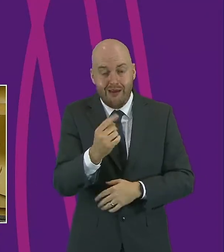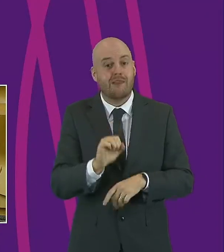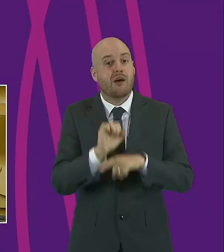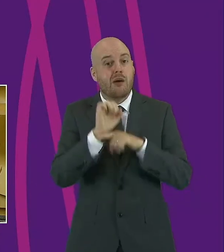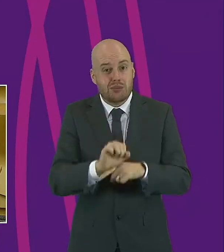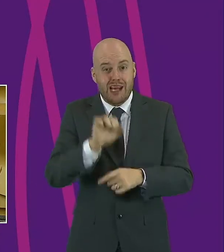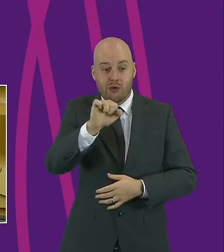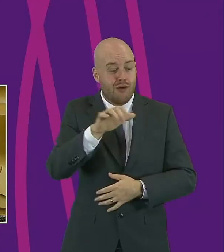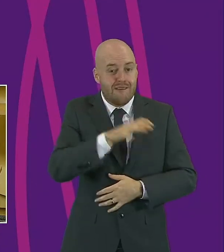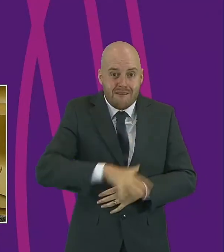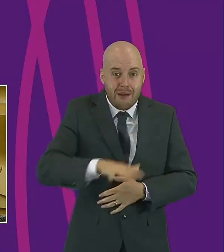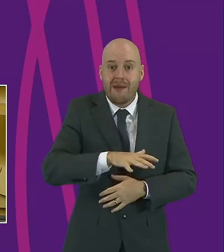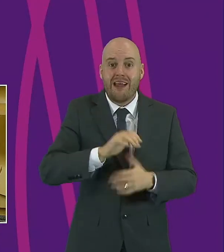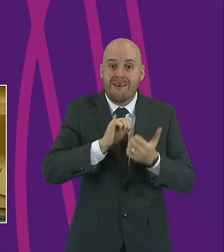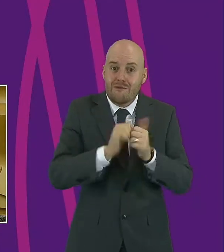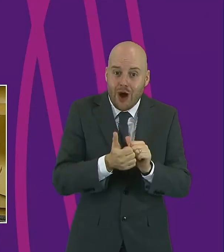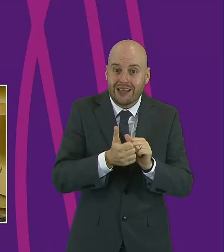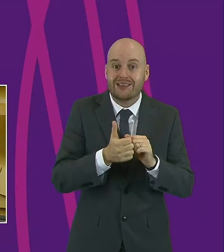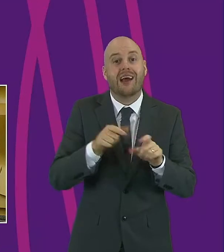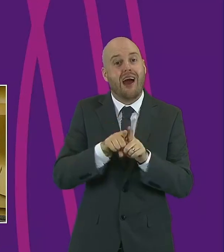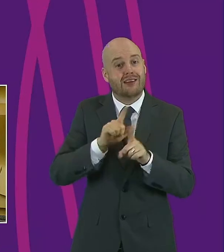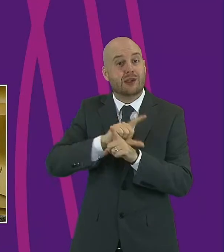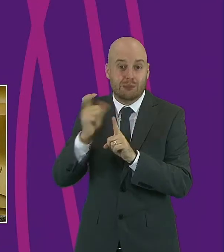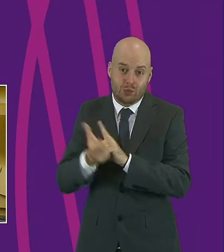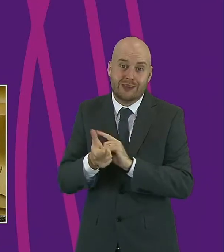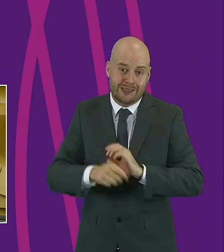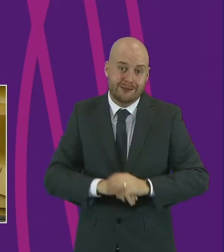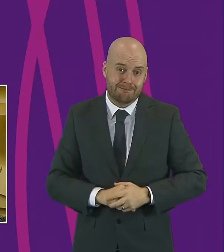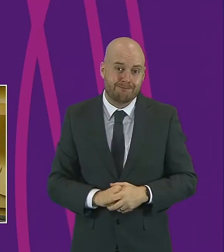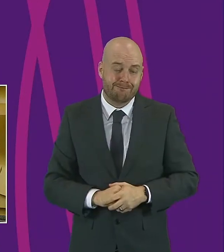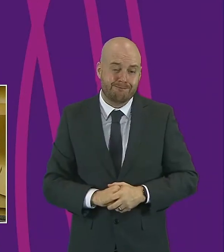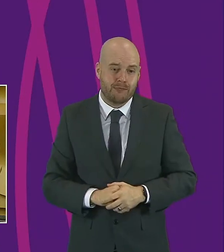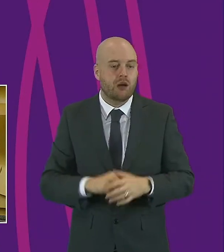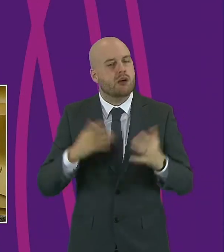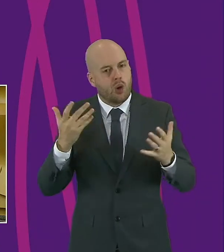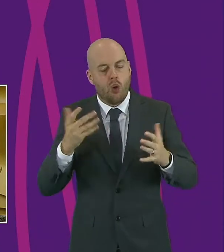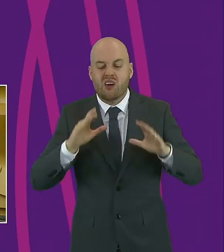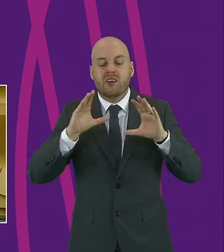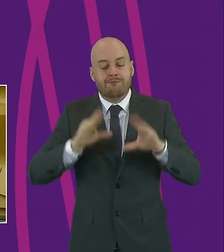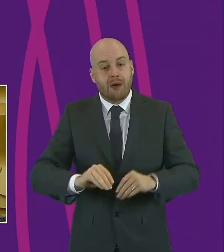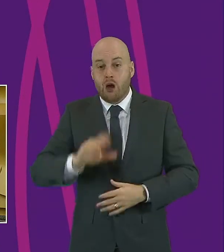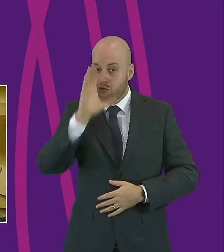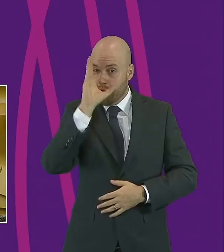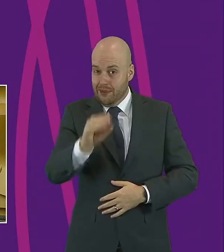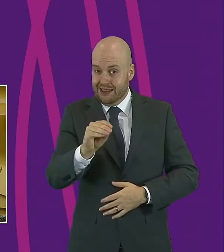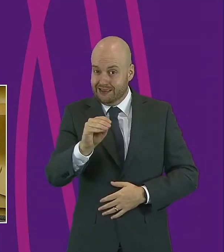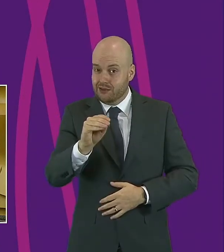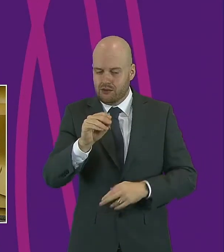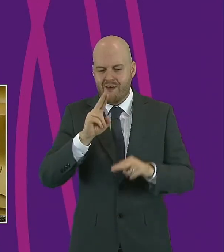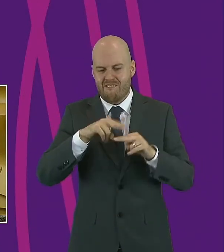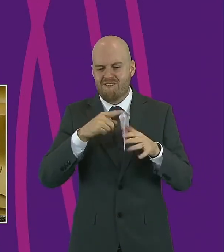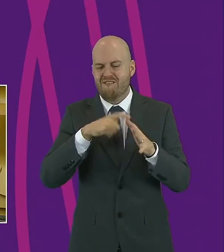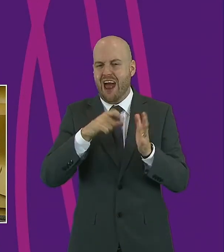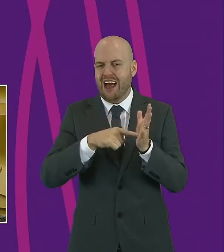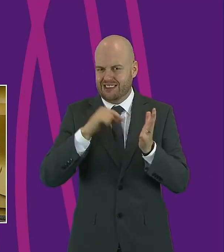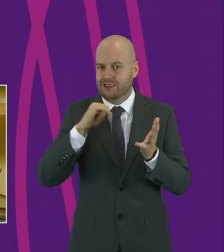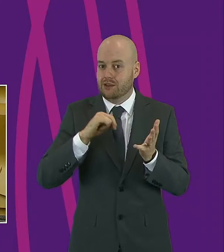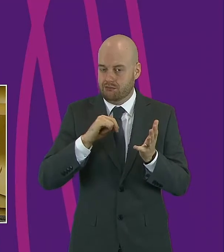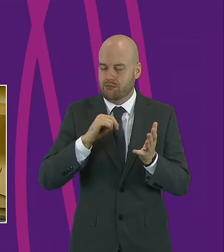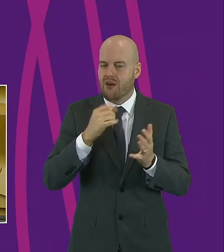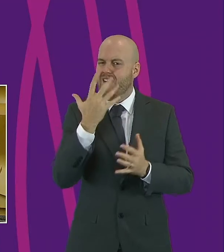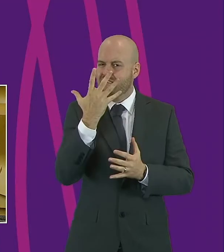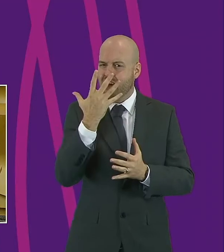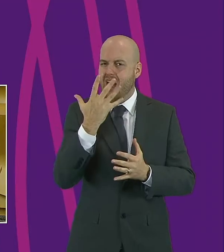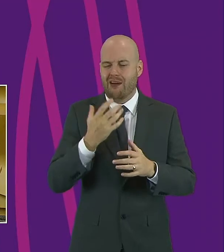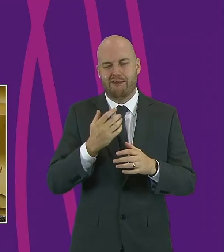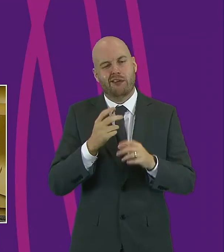our communities. So for that reason, I will end by reminding everyone again of facts, the 5 golden rules that will help us stay safe,